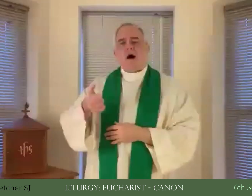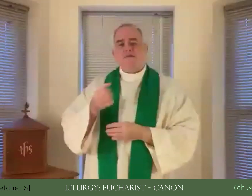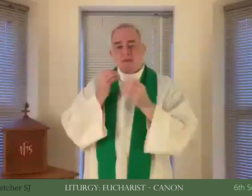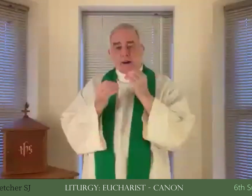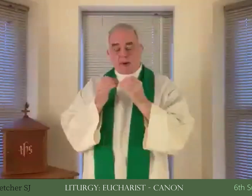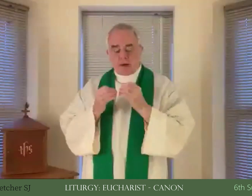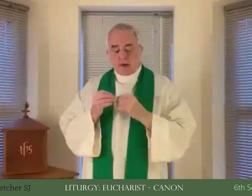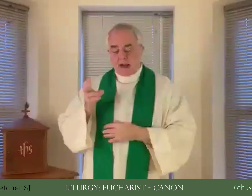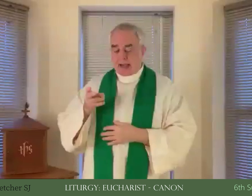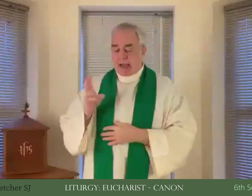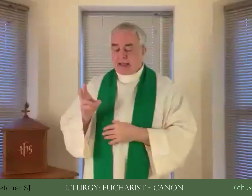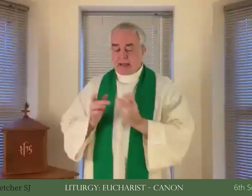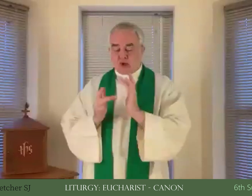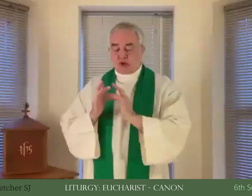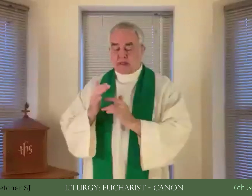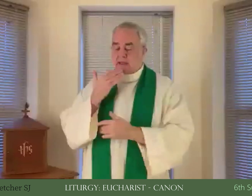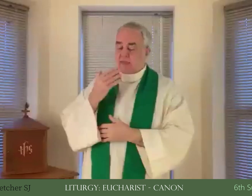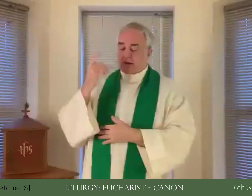After supper, again, Jesus